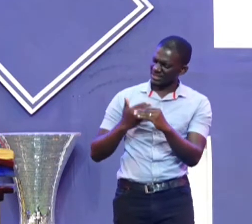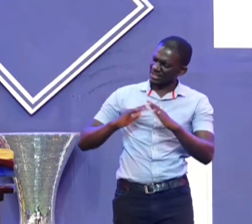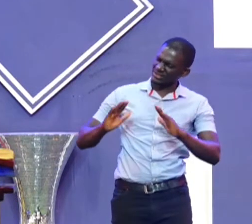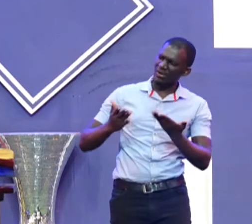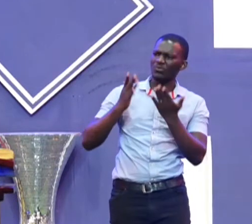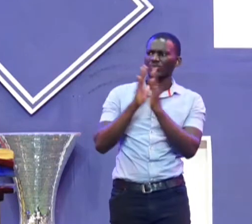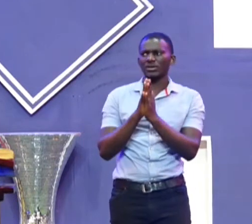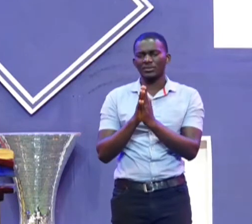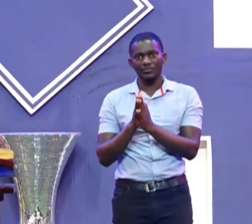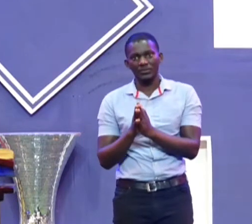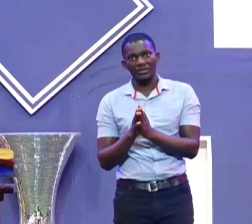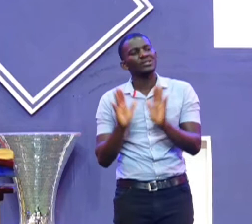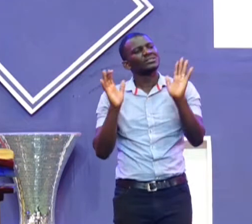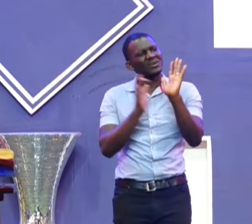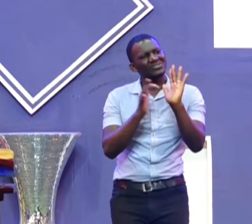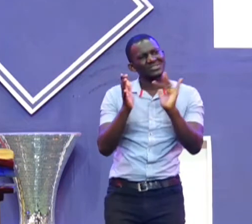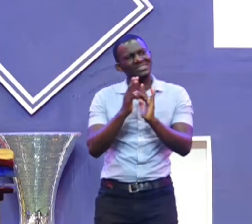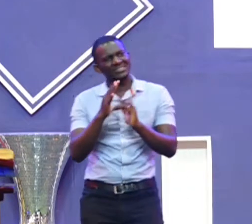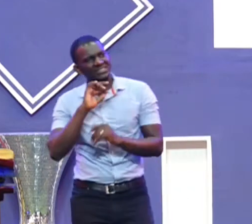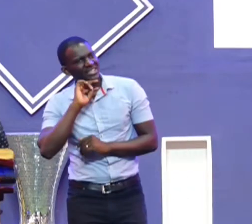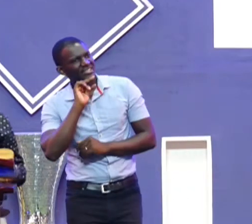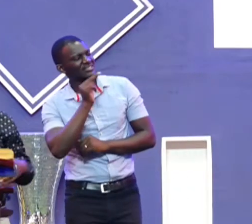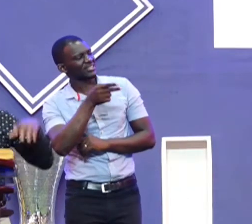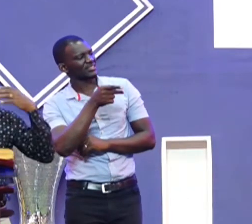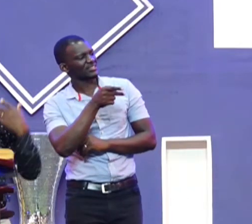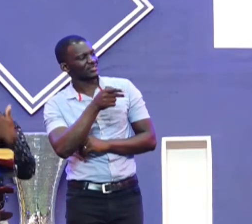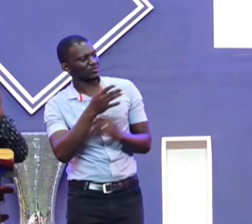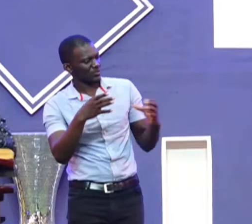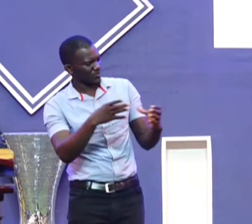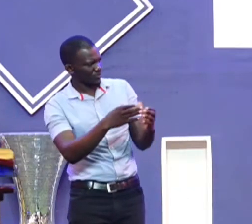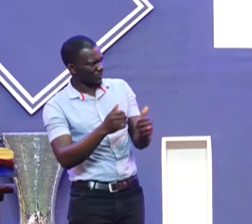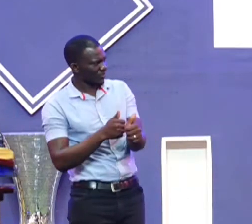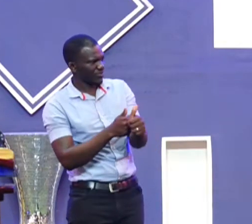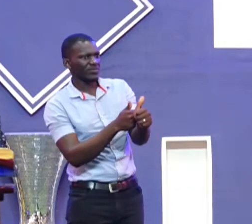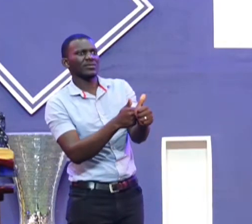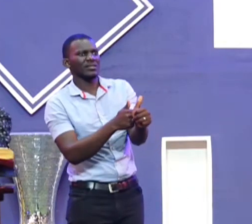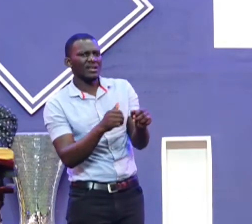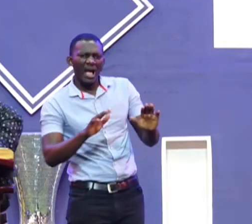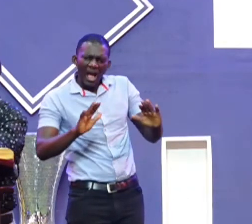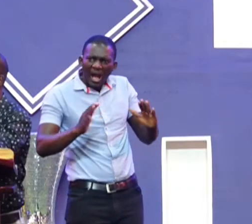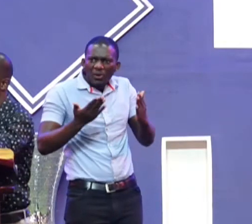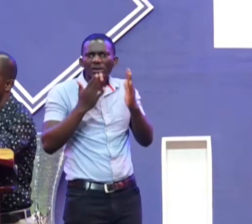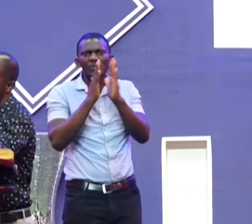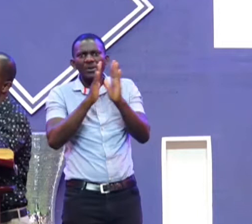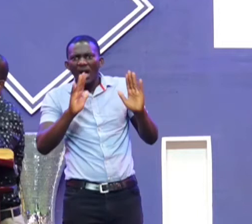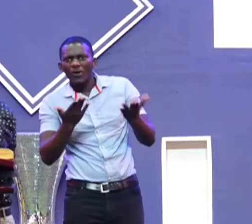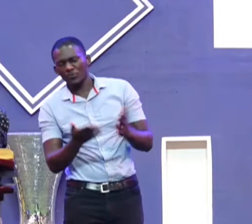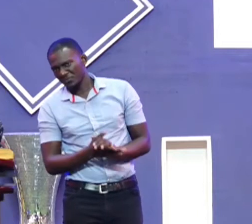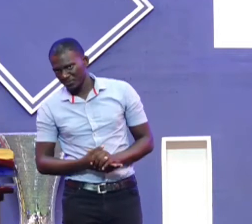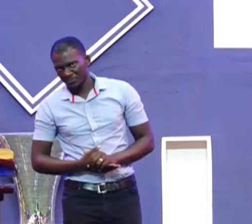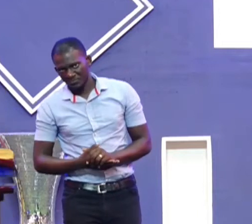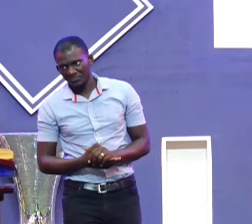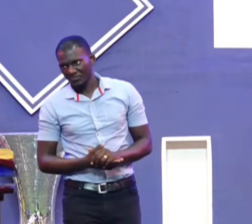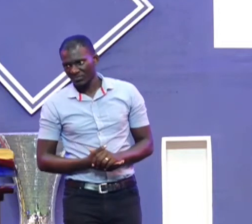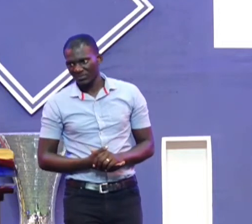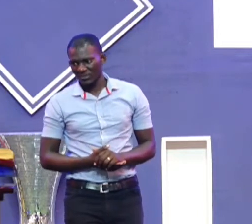how to pray. Kakati Yesu abanukula. So Jesus answers them. Mongeri jebalino okusaba. In the way that they are supposed to pray.